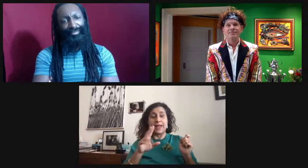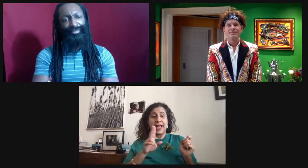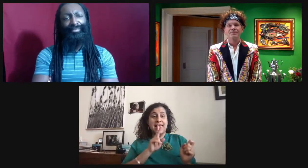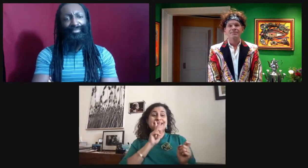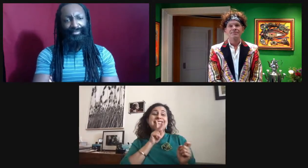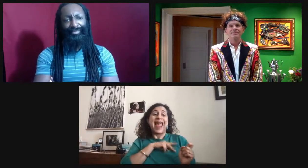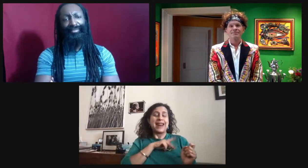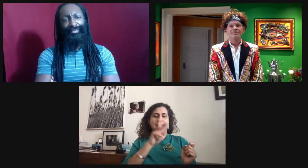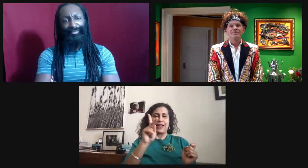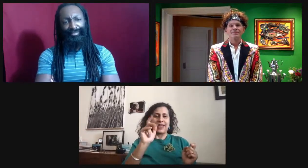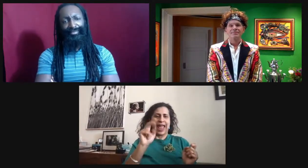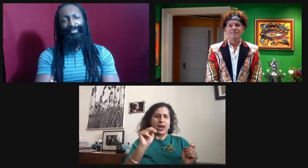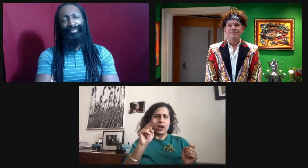YouTube,